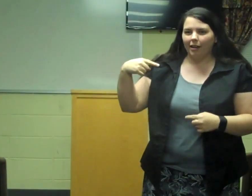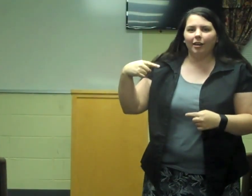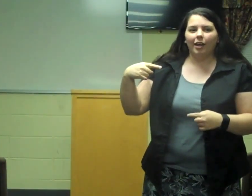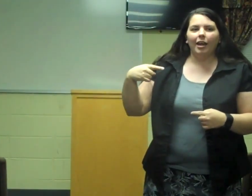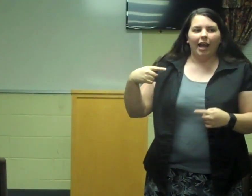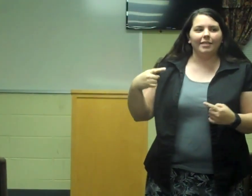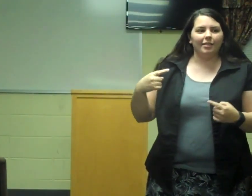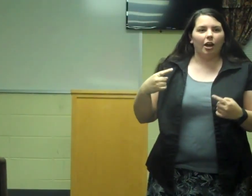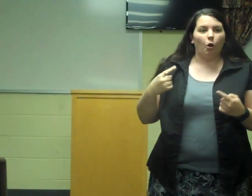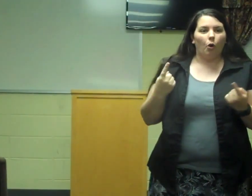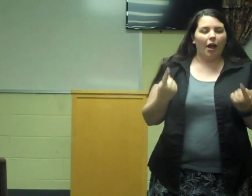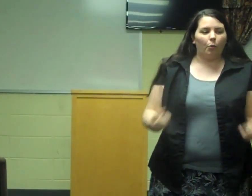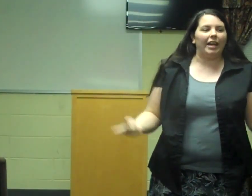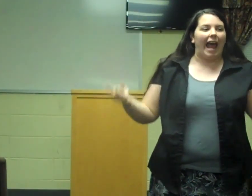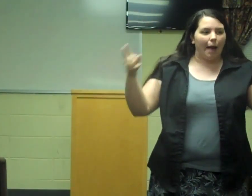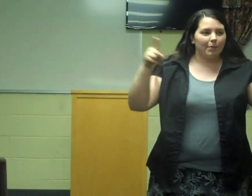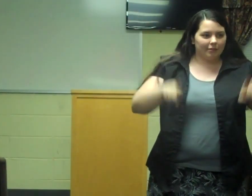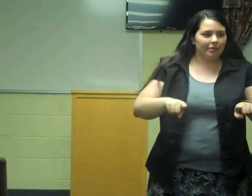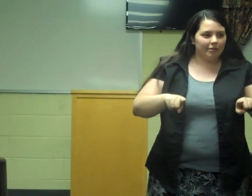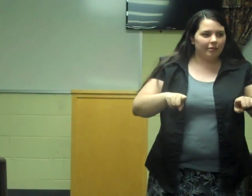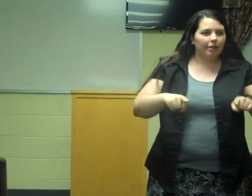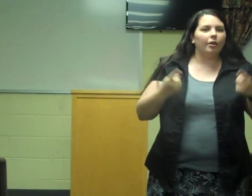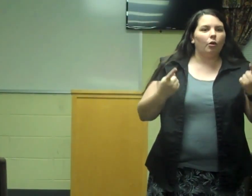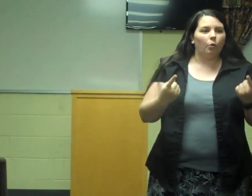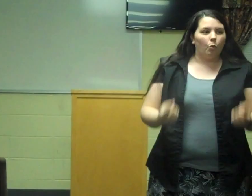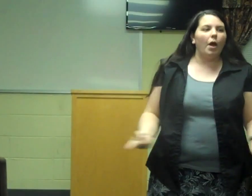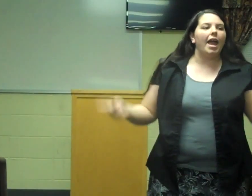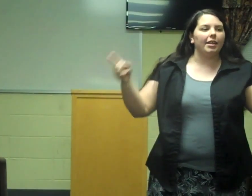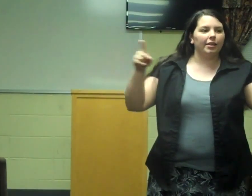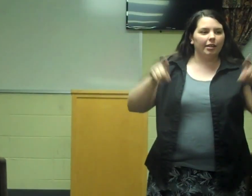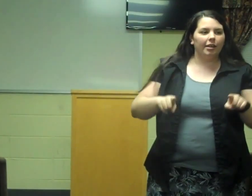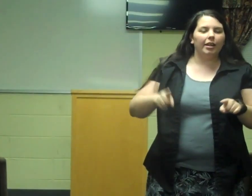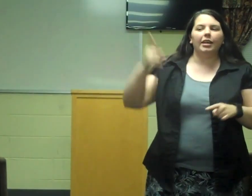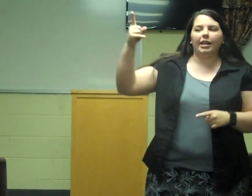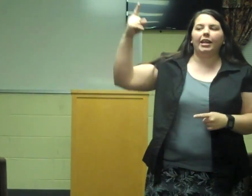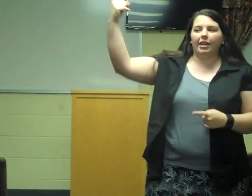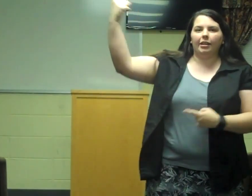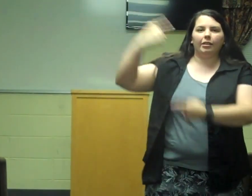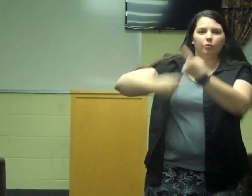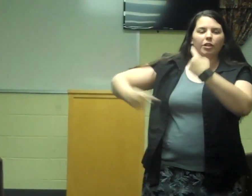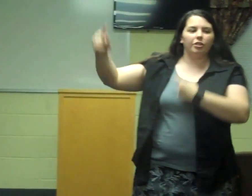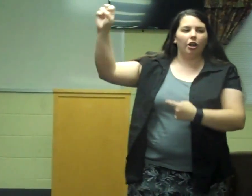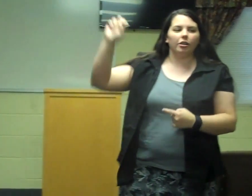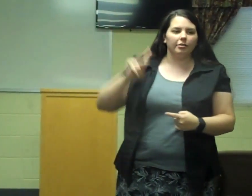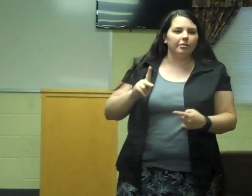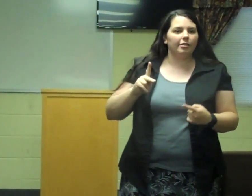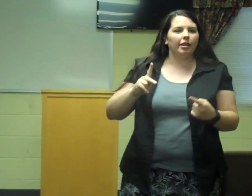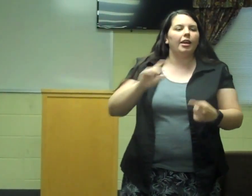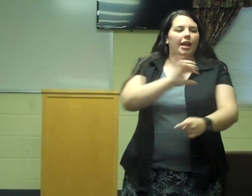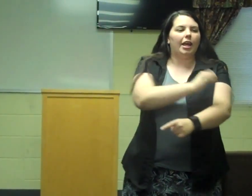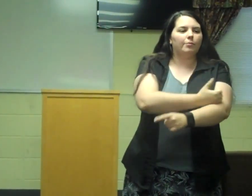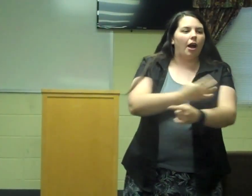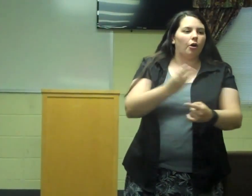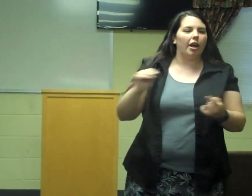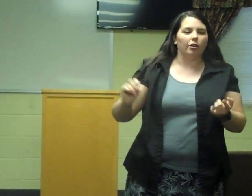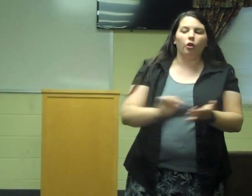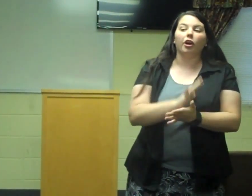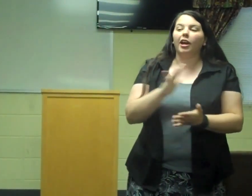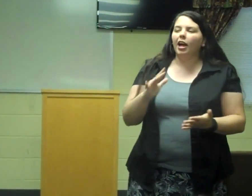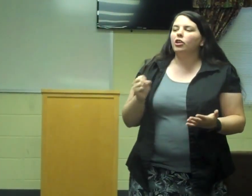back. It's a when it happens. When he returns in power and glory.